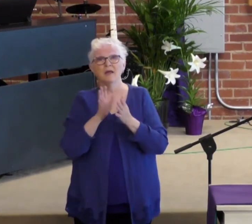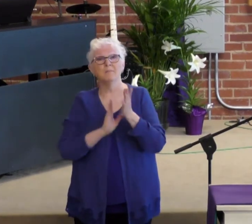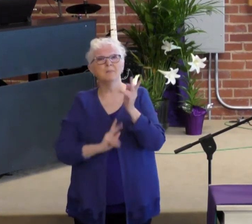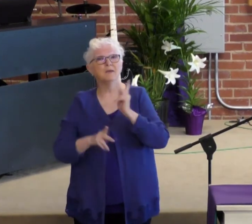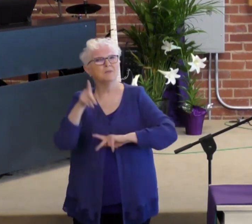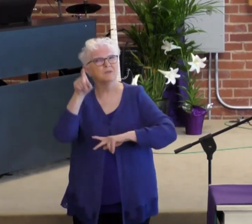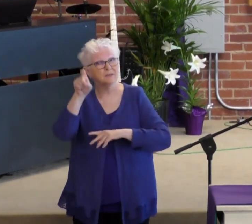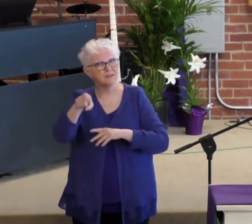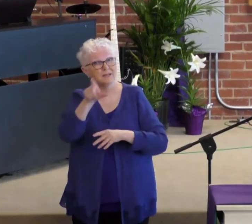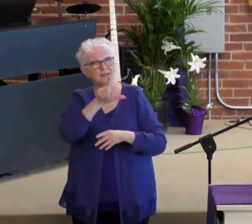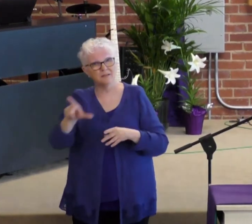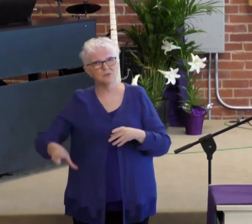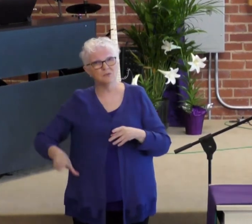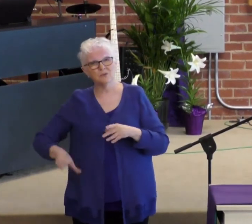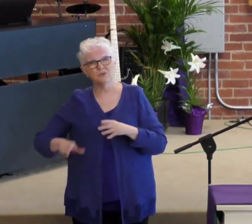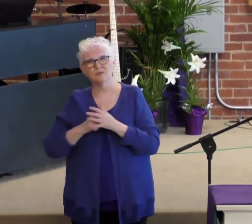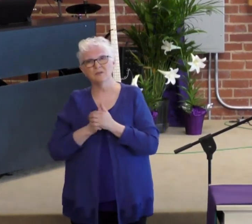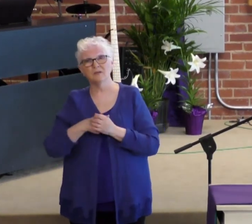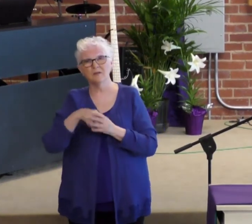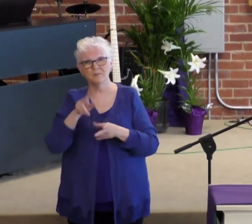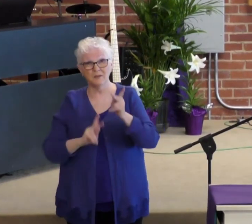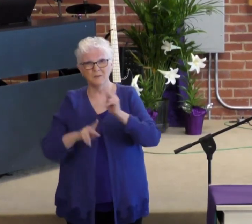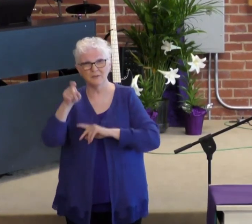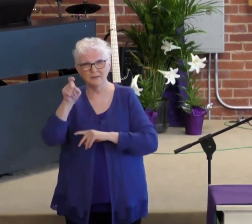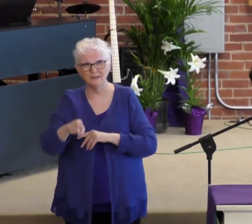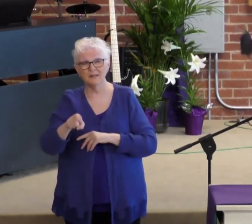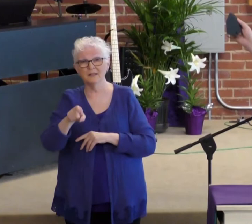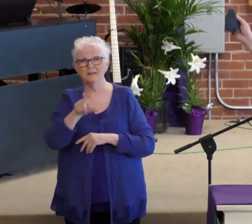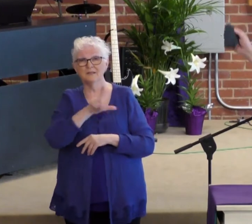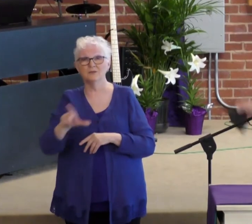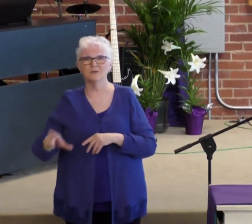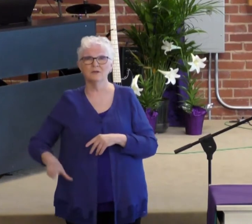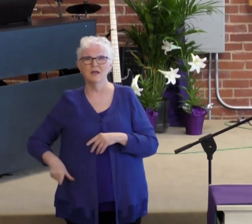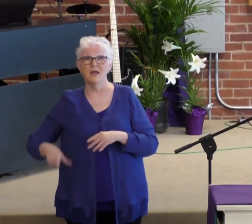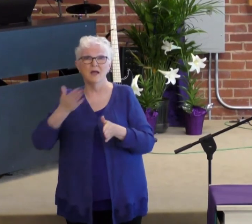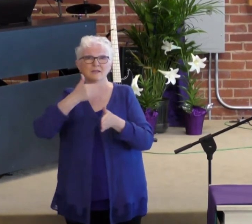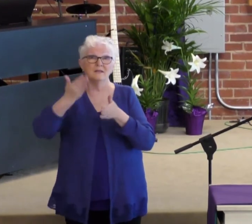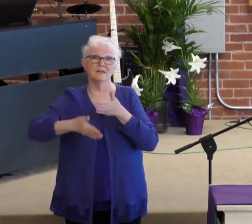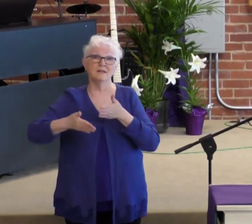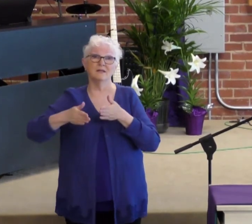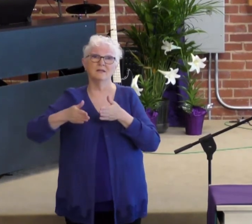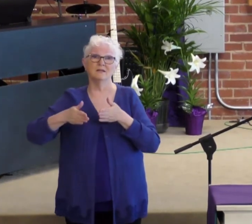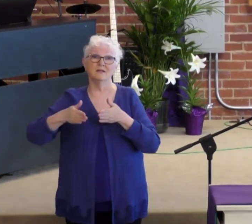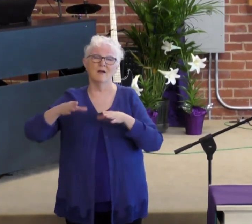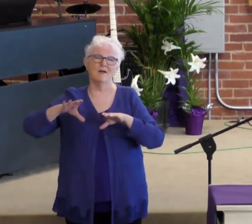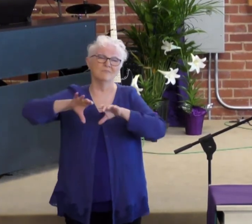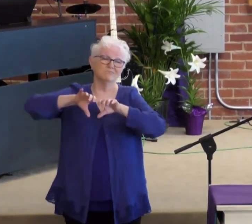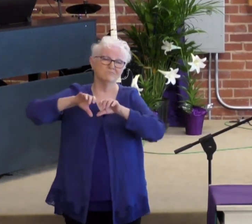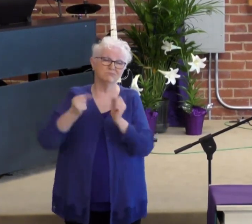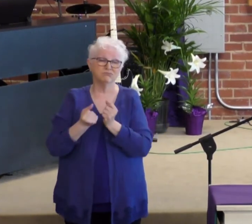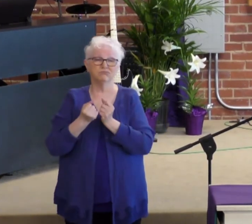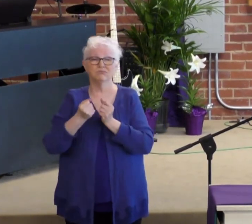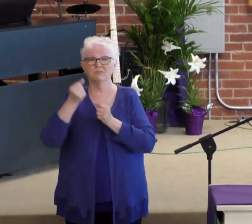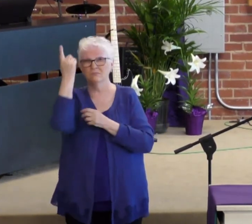Lord. People need the Lord. At the end of broken dreams, there's an open